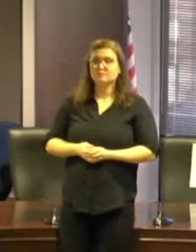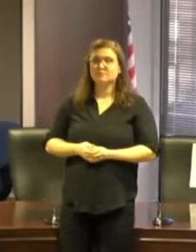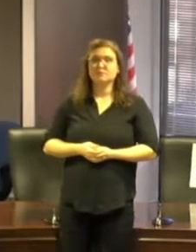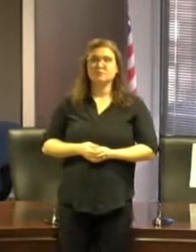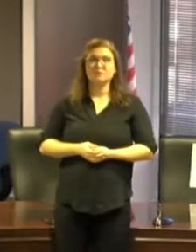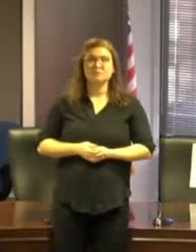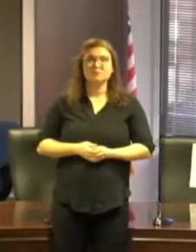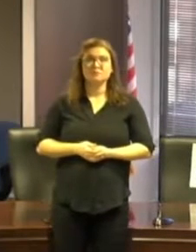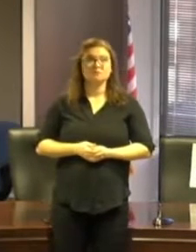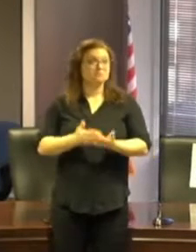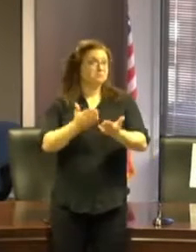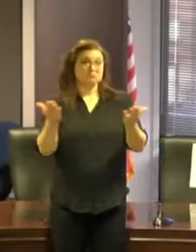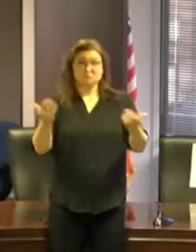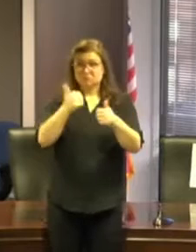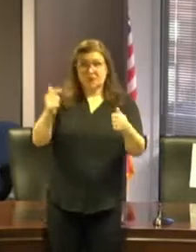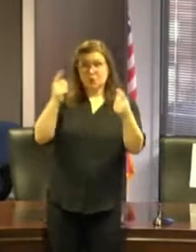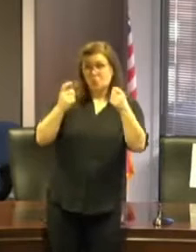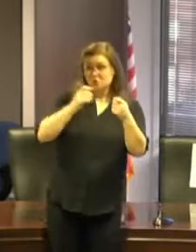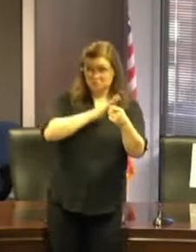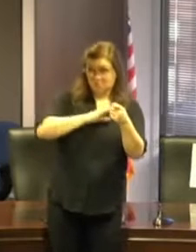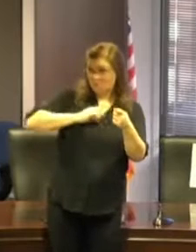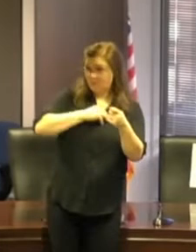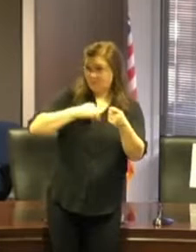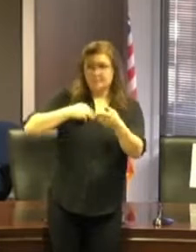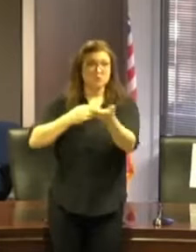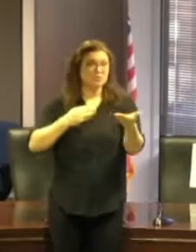Any questions or comments from board members, please?